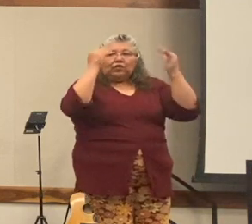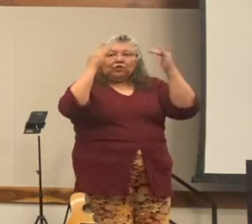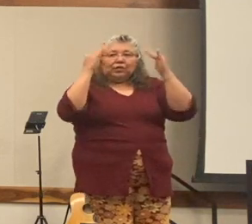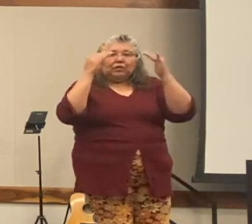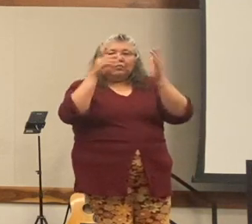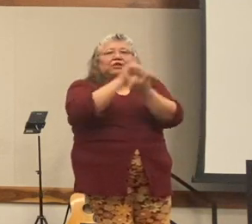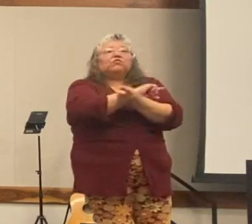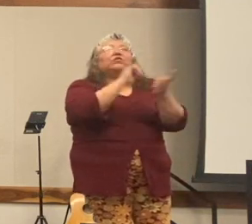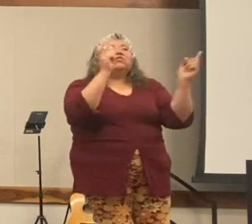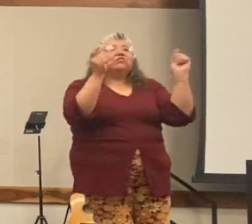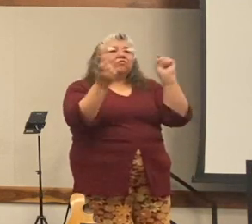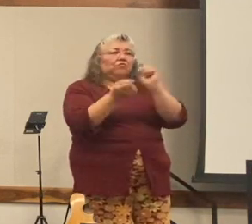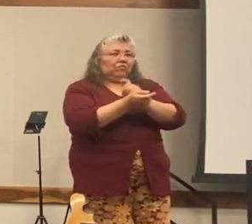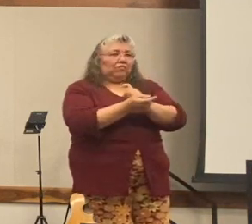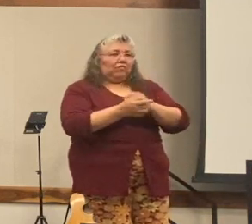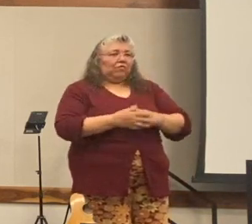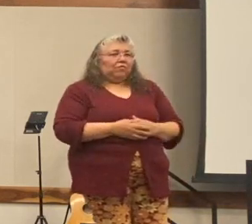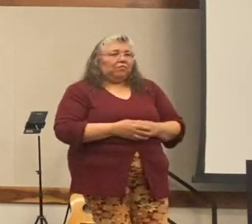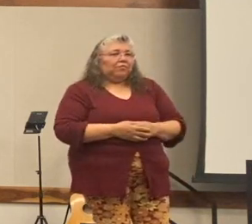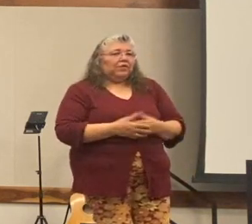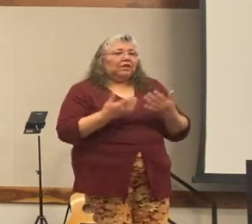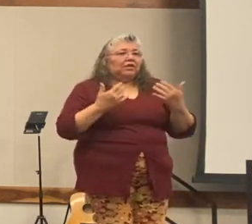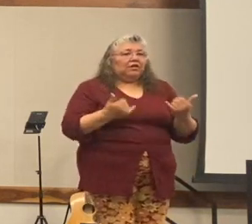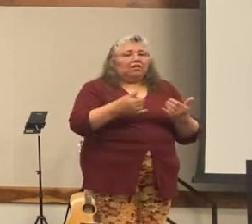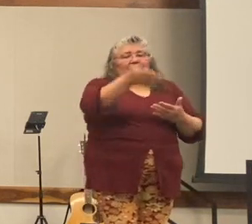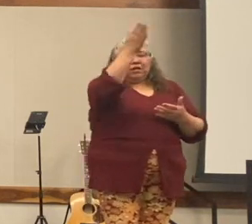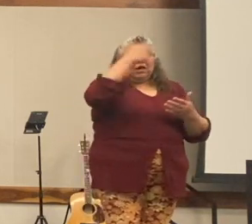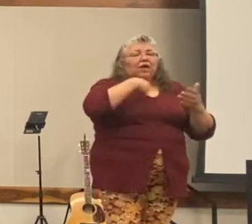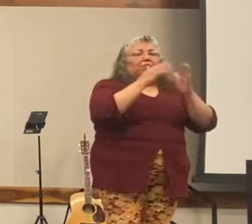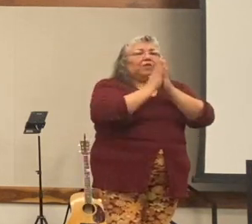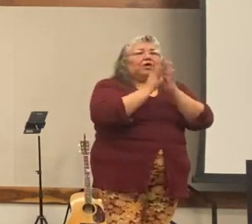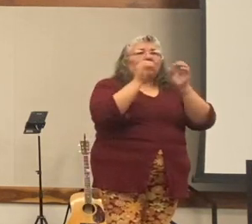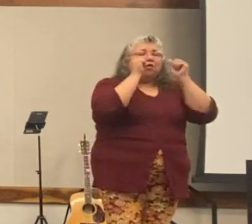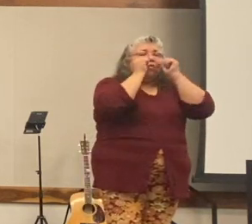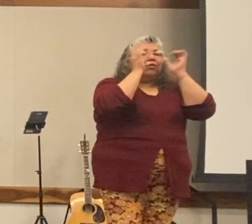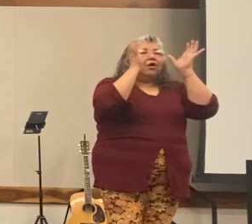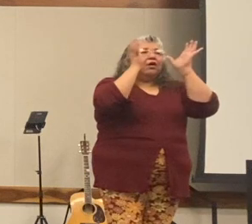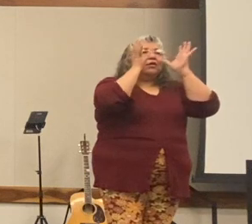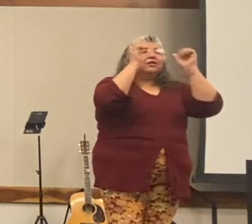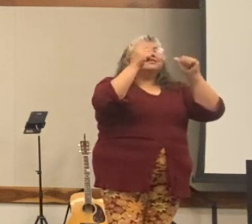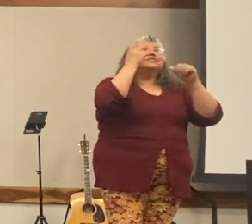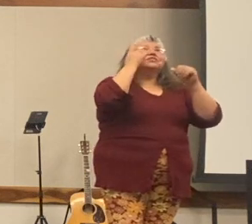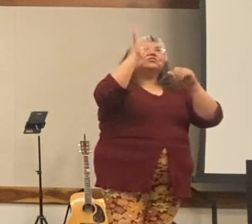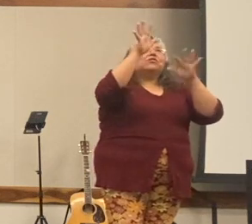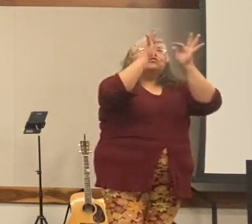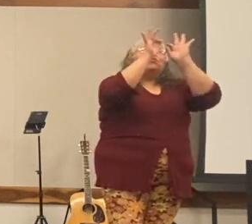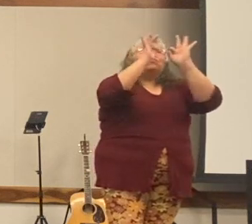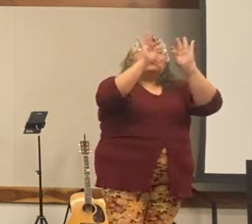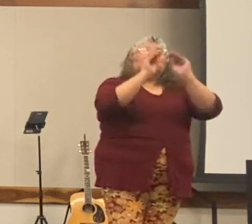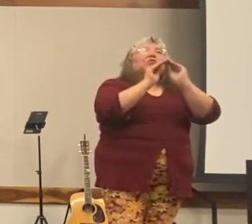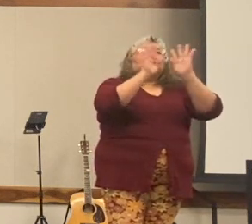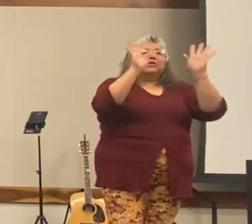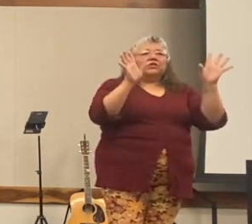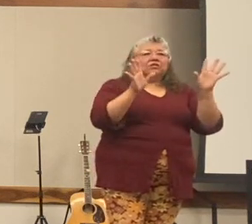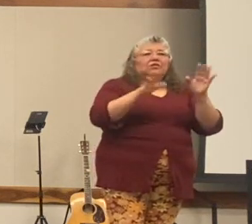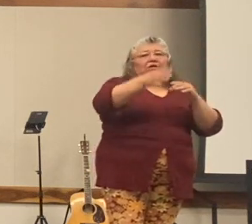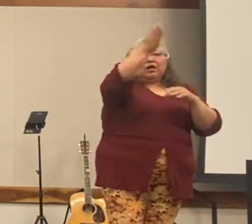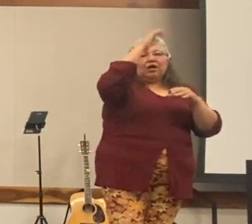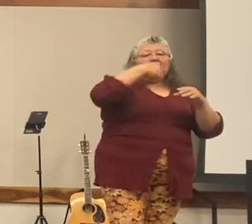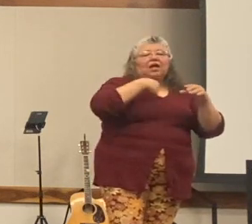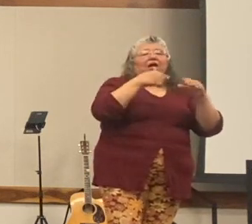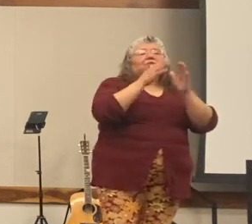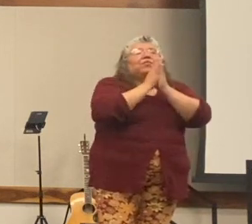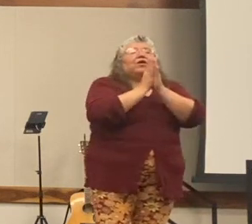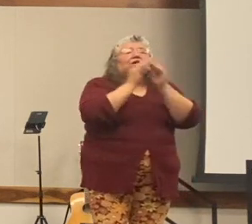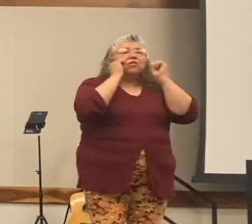be transformed. So, Father, I pray that you open up our eyes that we would see your word more clearly. And Father, I pray that